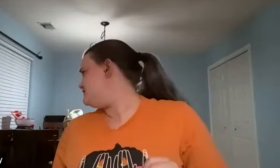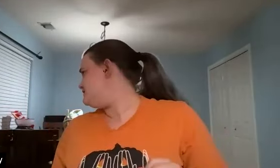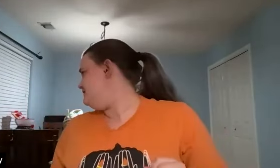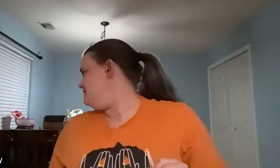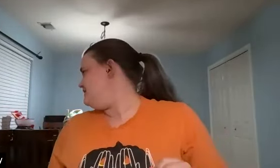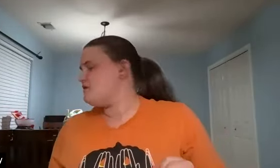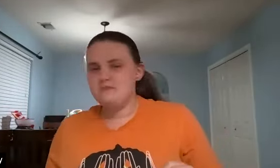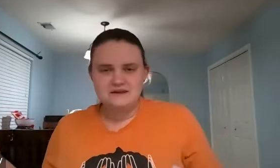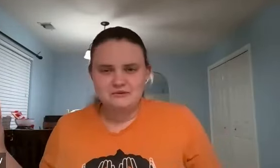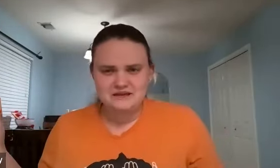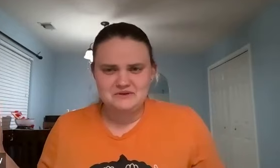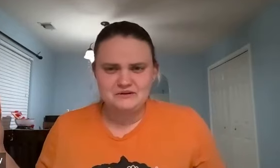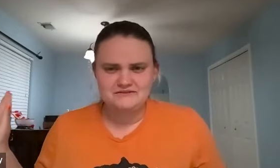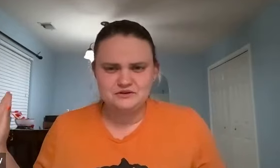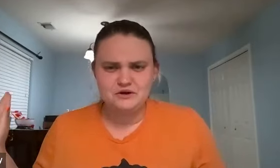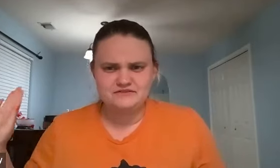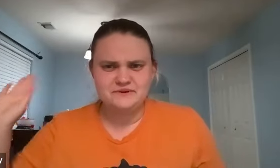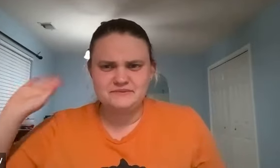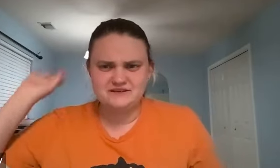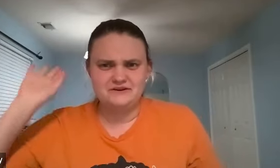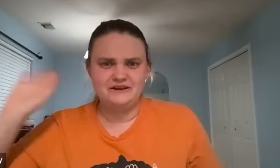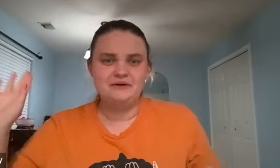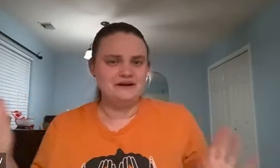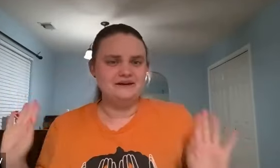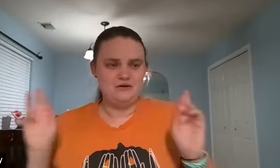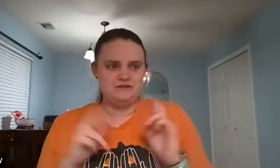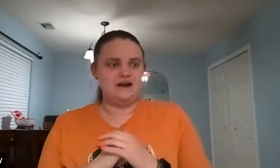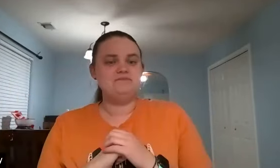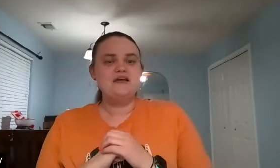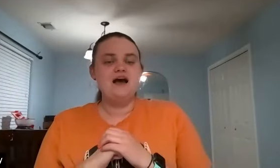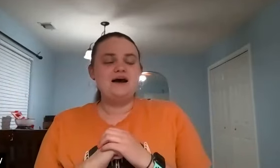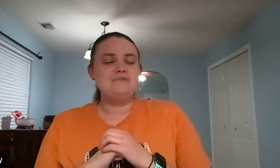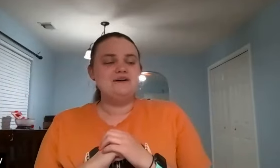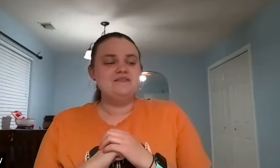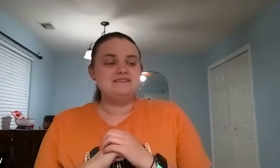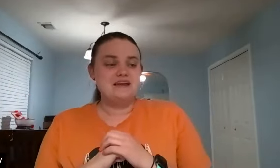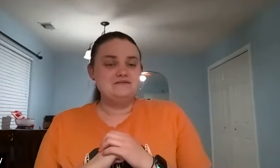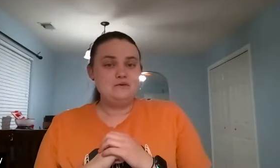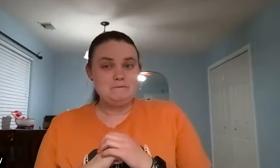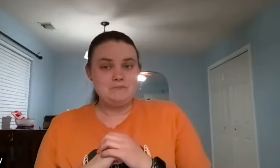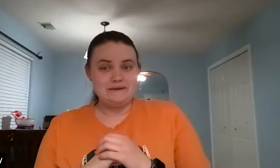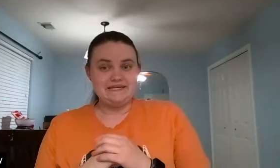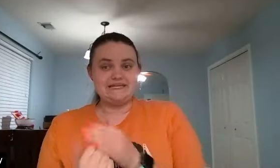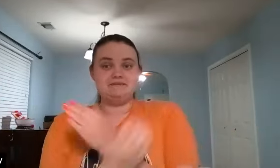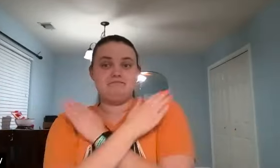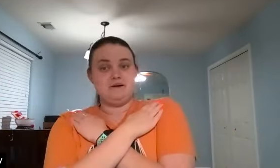So hoping they won't keep going. If they do, I'll have to mute myself and I'll get them, but hopefully not. The sign for mummy is